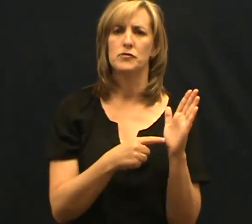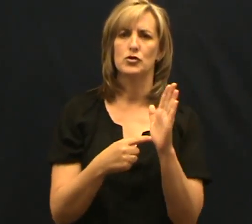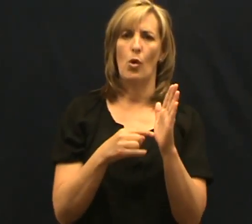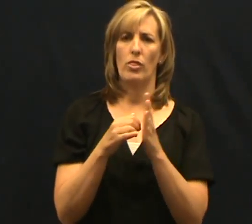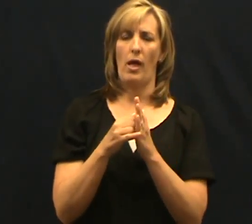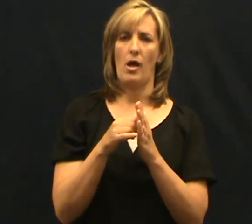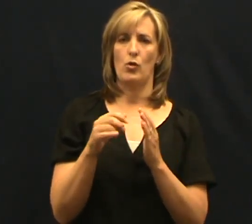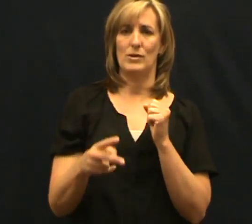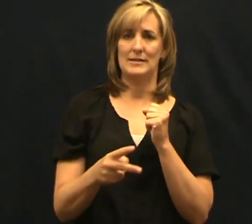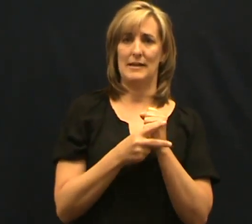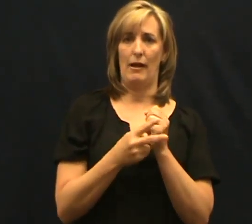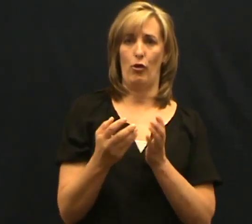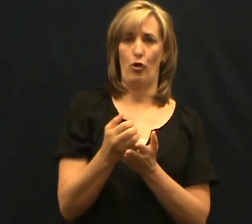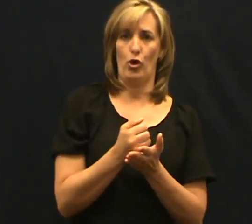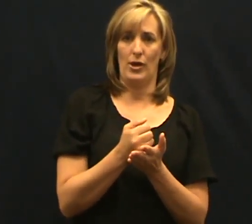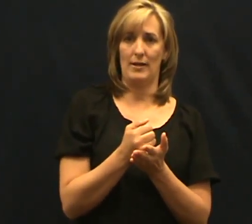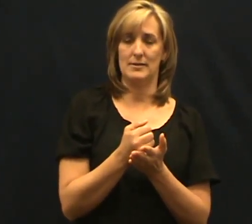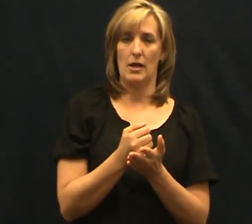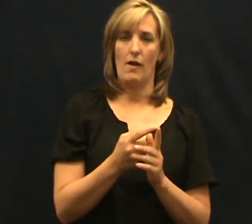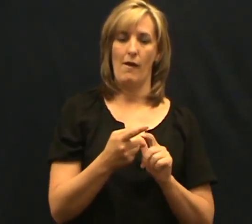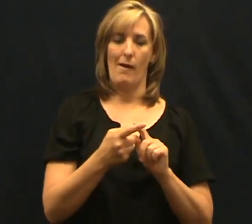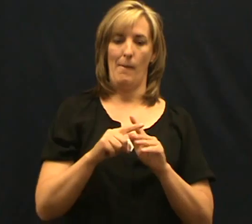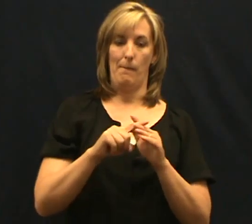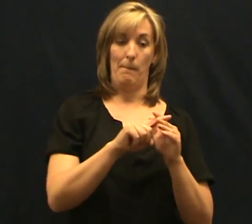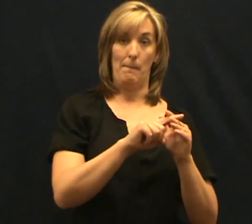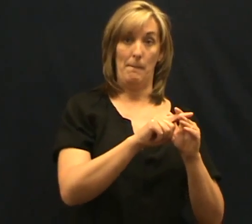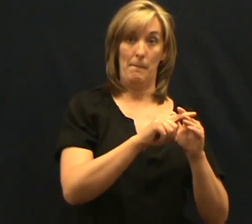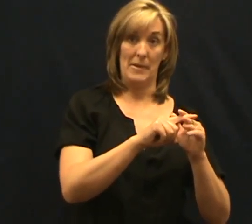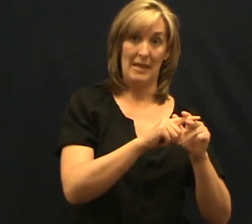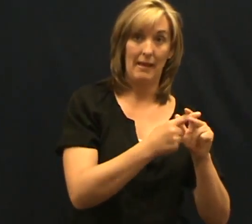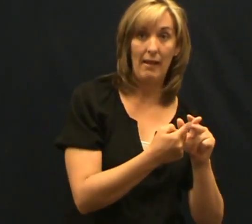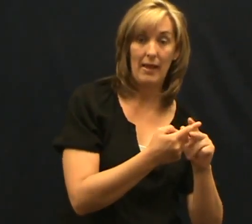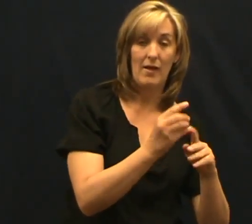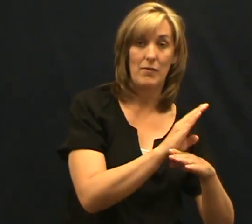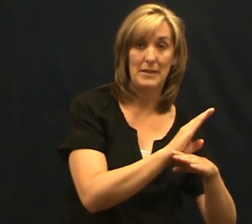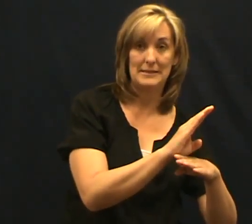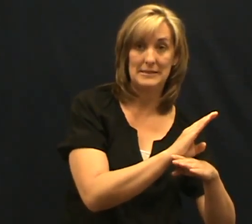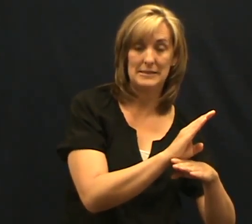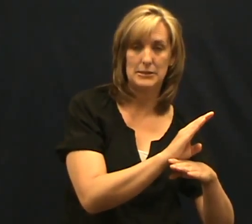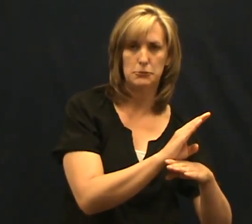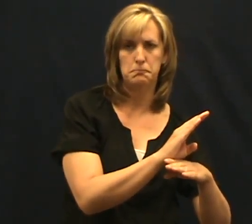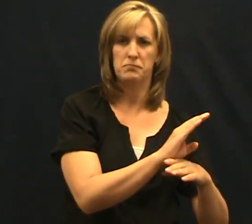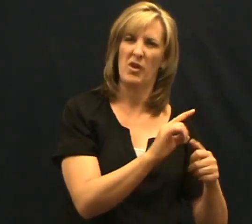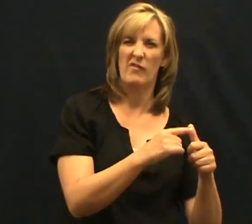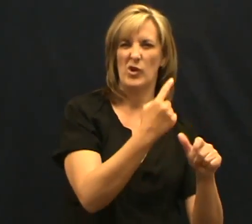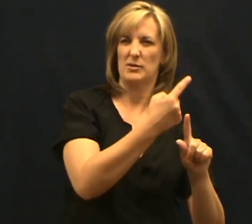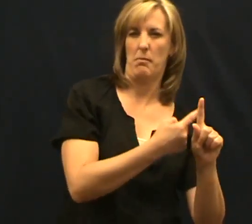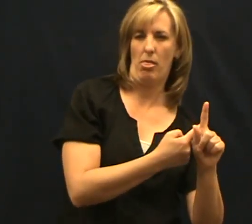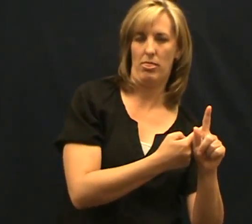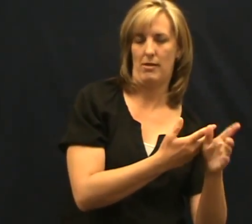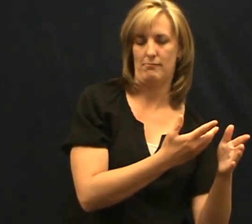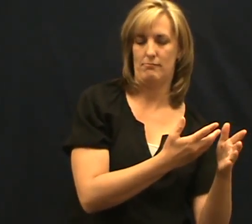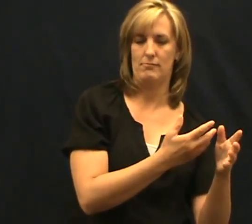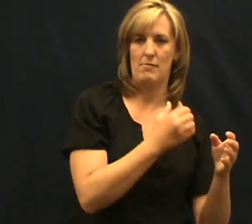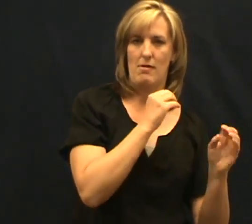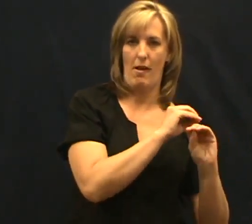earnings from the beginning of our business, and since this is the first month of our business, we haven't had any. We add to that